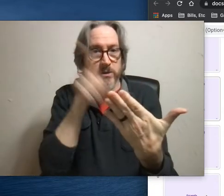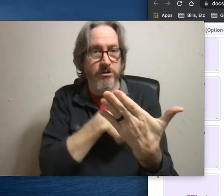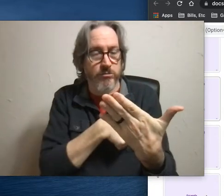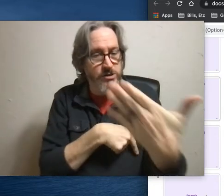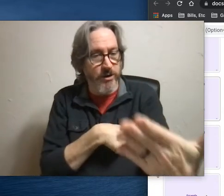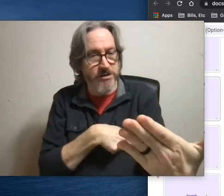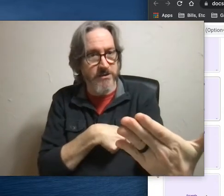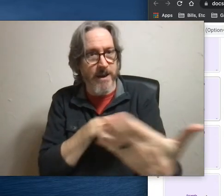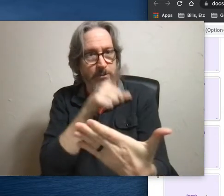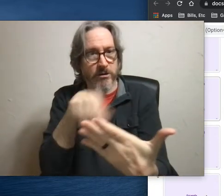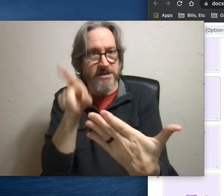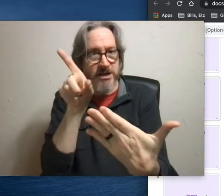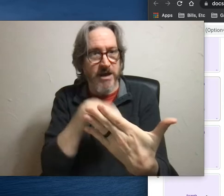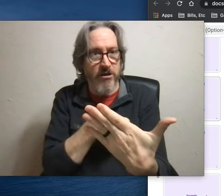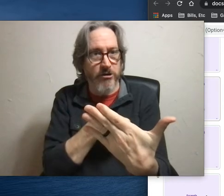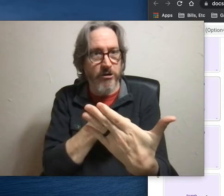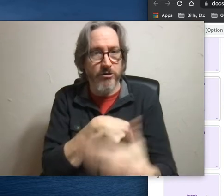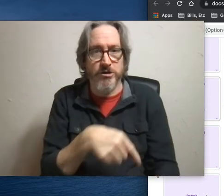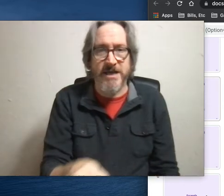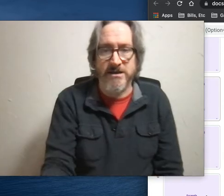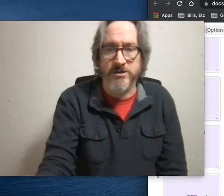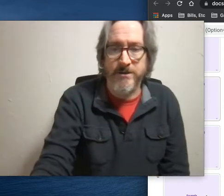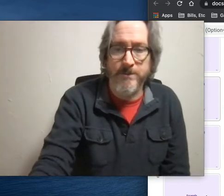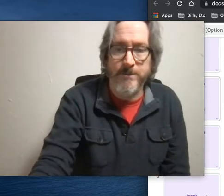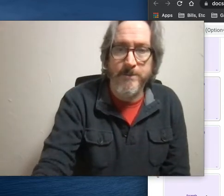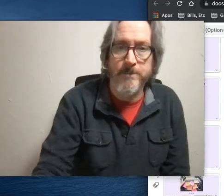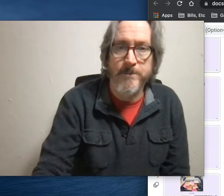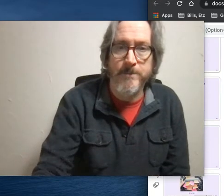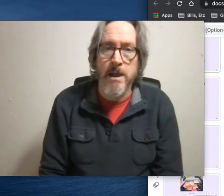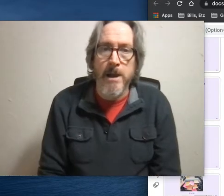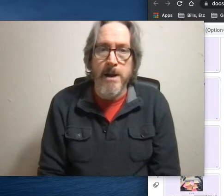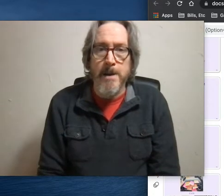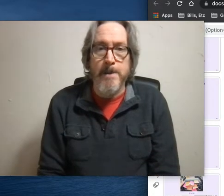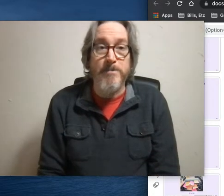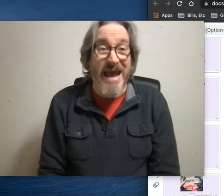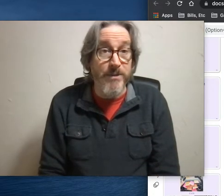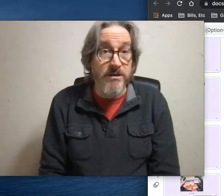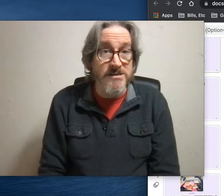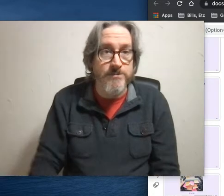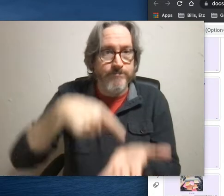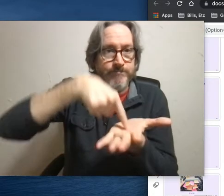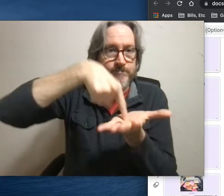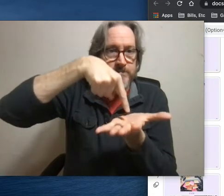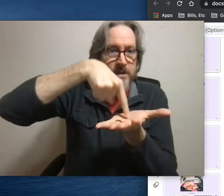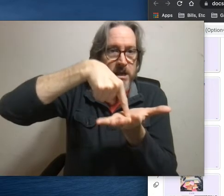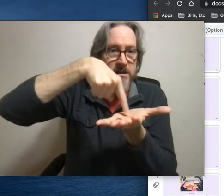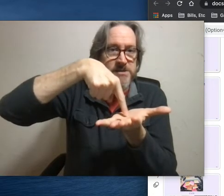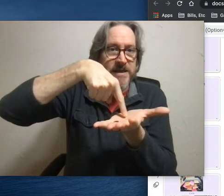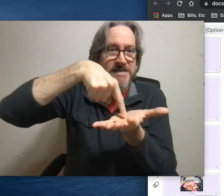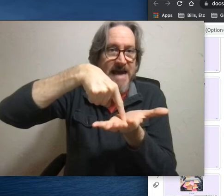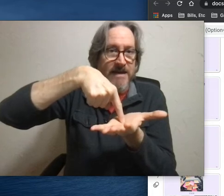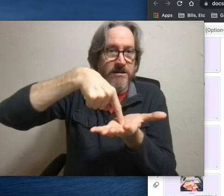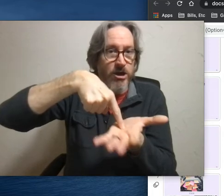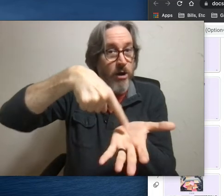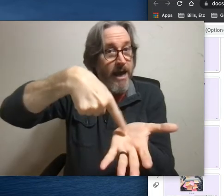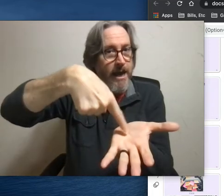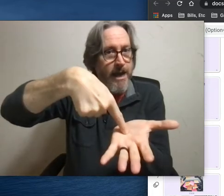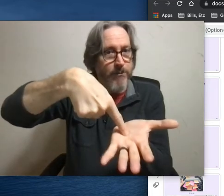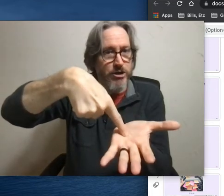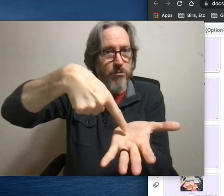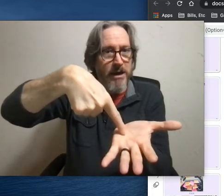X through it. So here it's on the paper. It's on your calendar. You just canceled it. Pay bills. This means debt, you